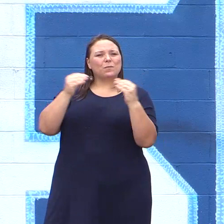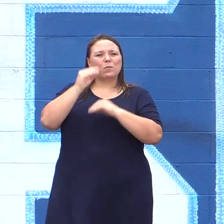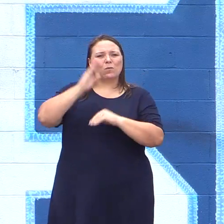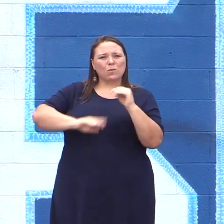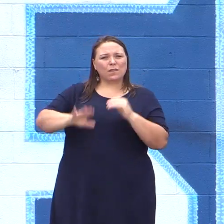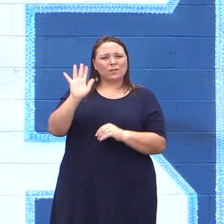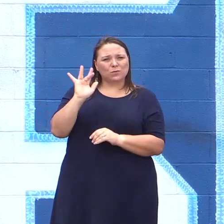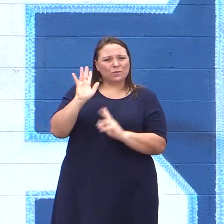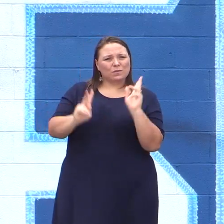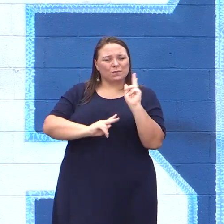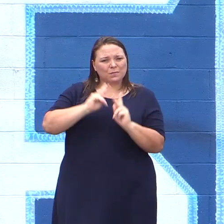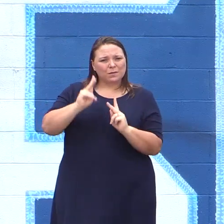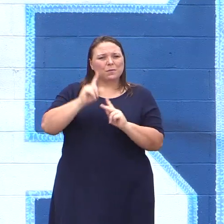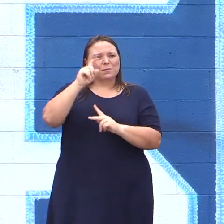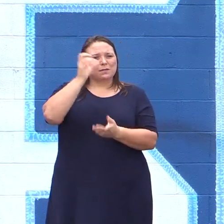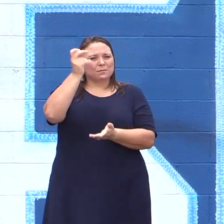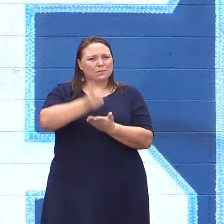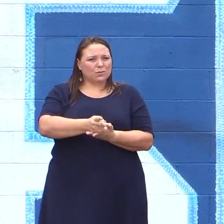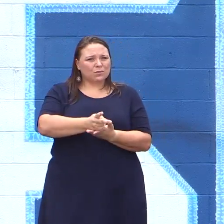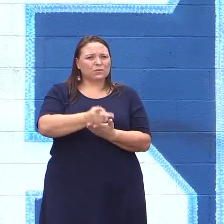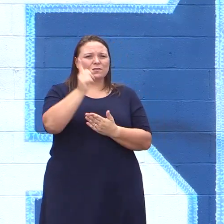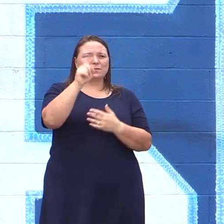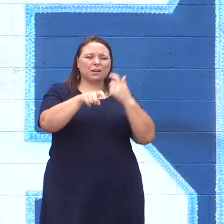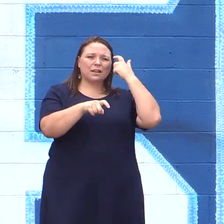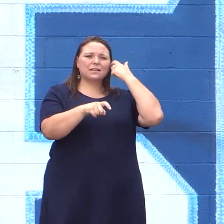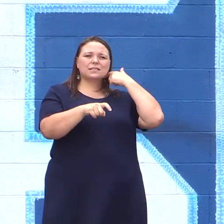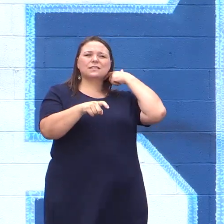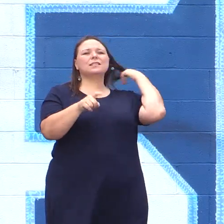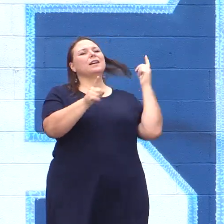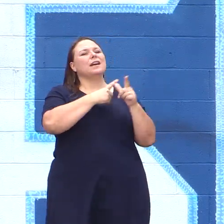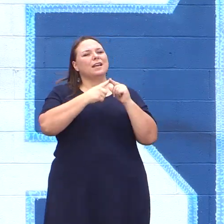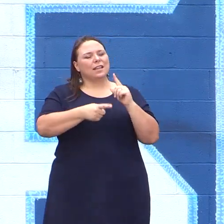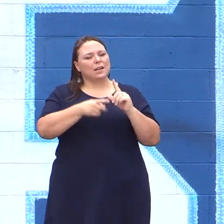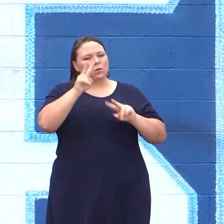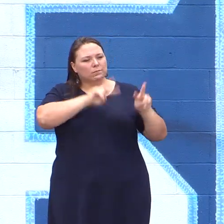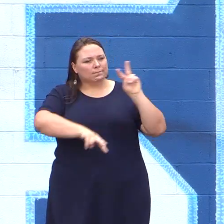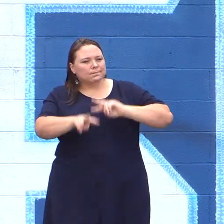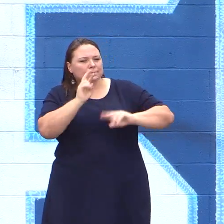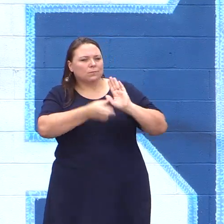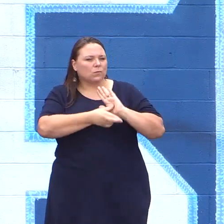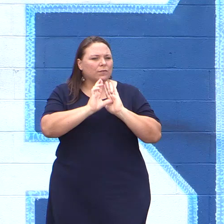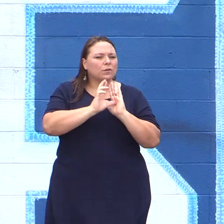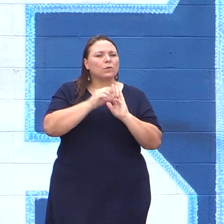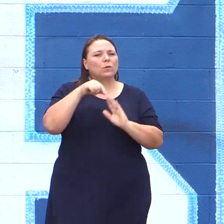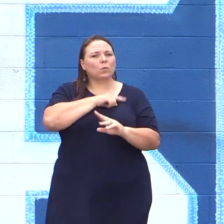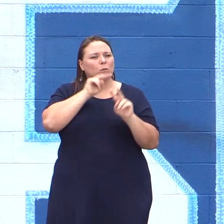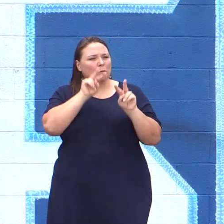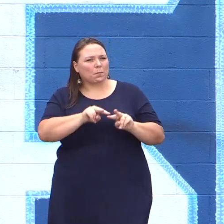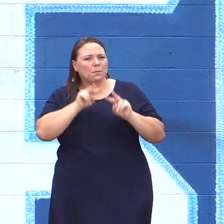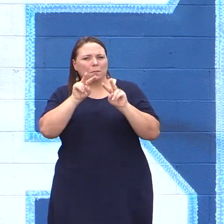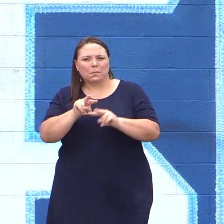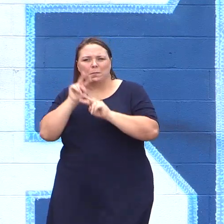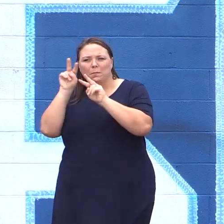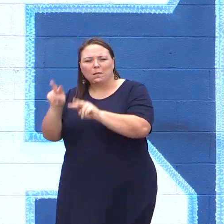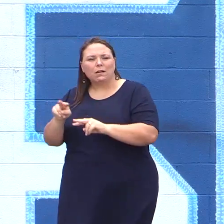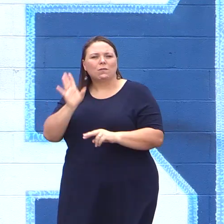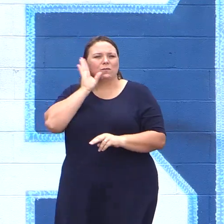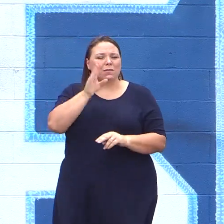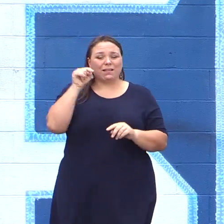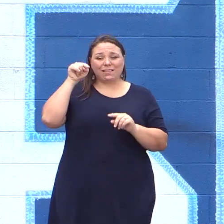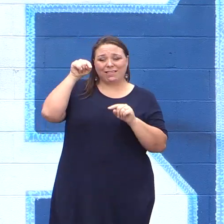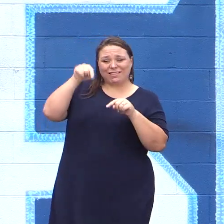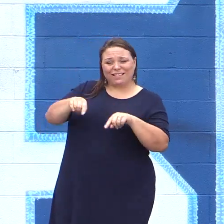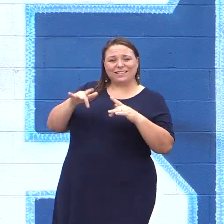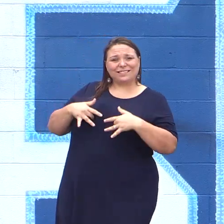25 need to be approved, and they will be reviewed, and we will monitor them. So this